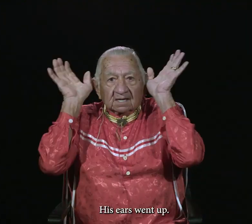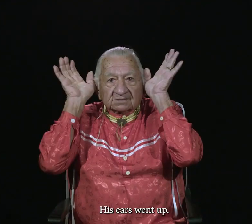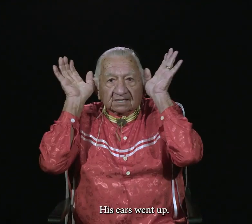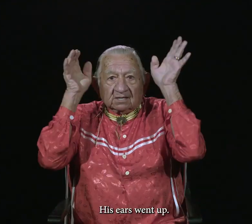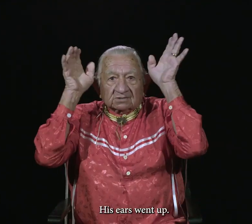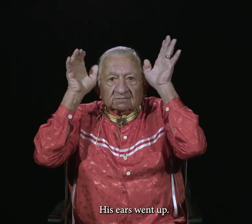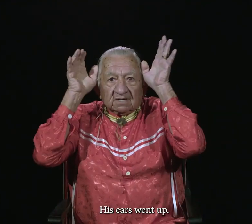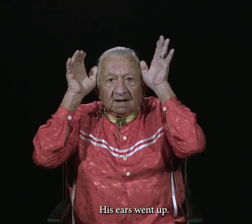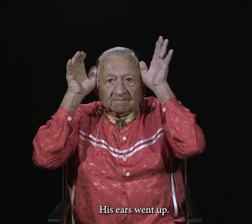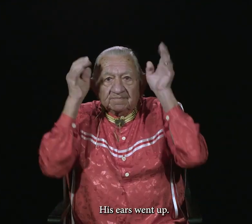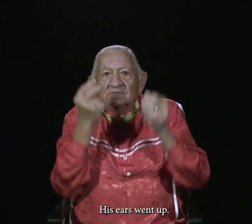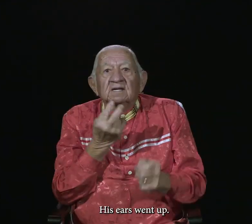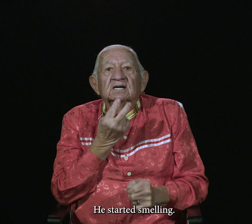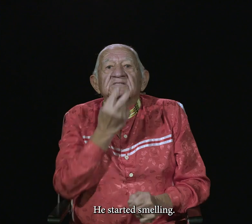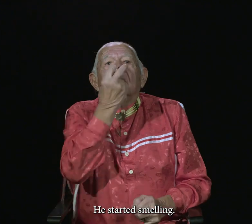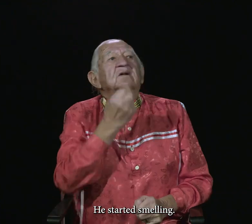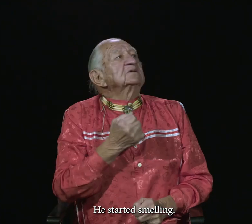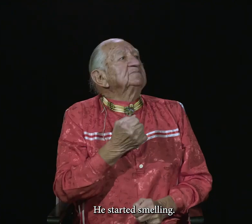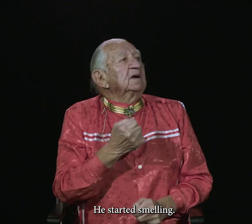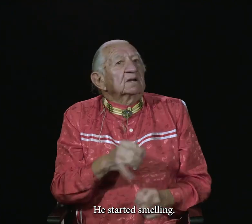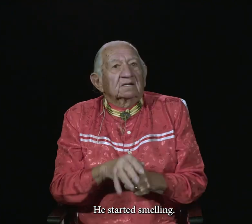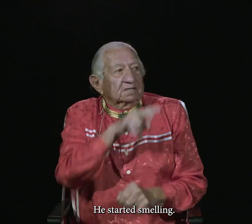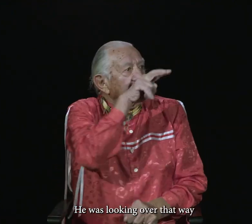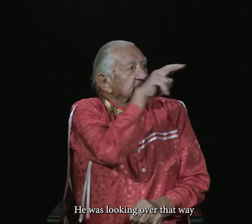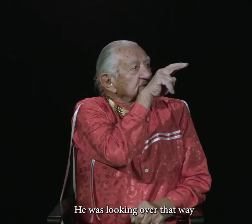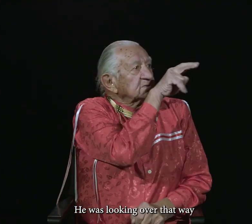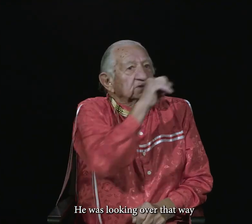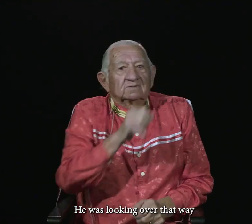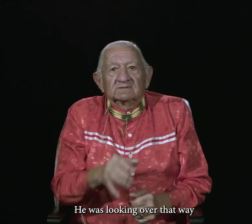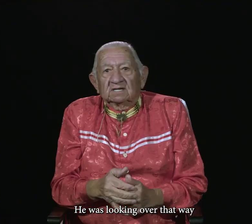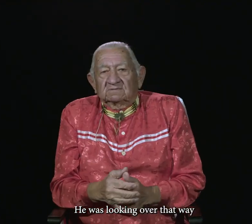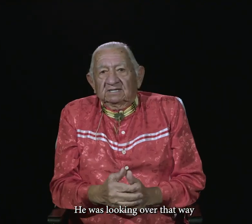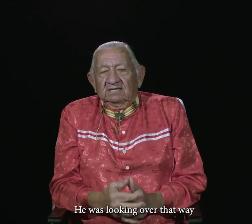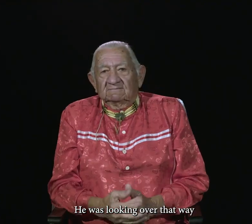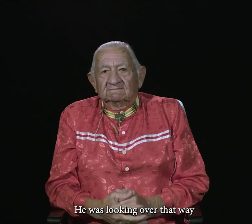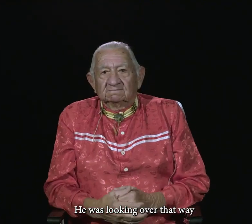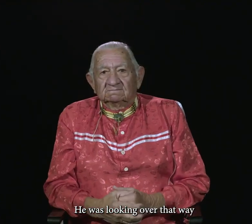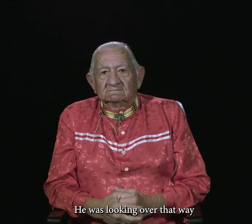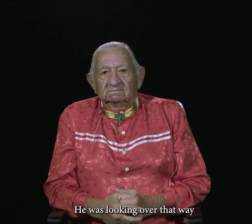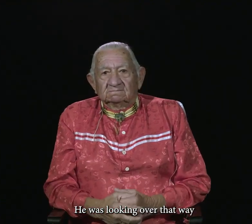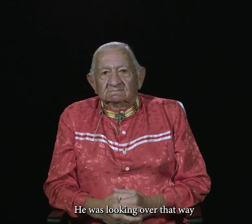His ears went up. He started smelling. He was looking over that way.